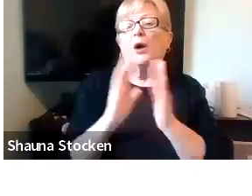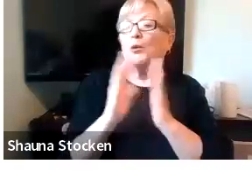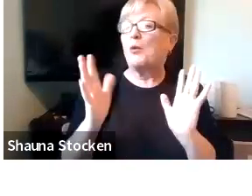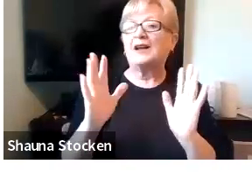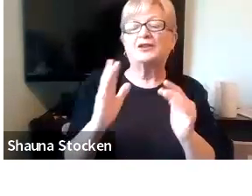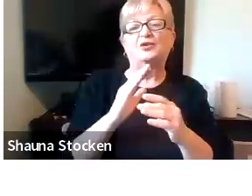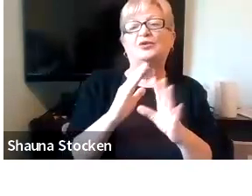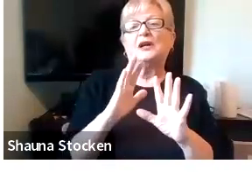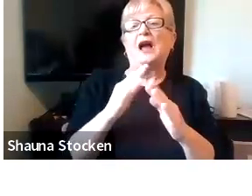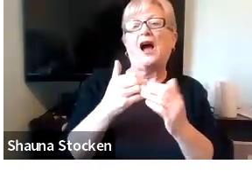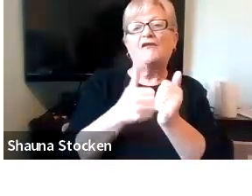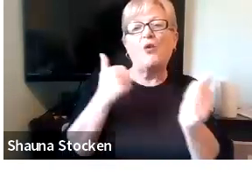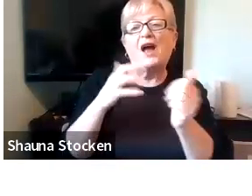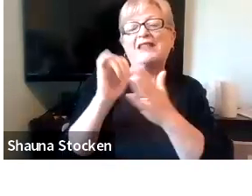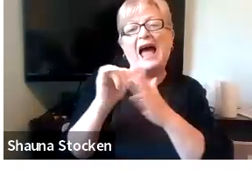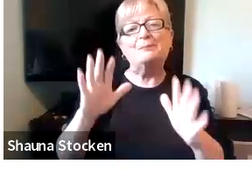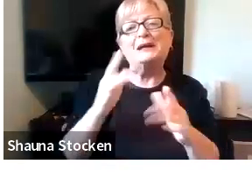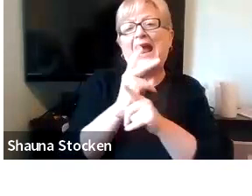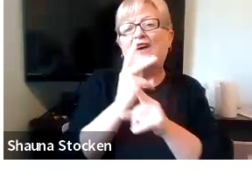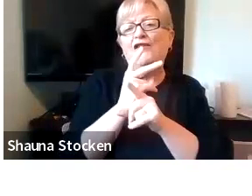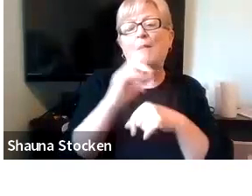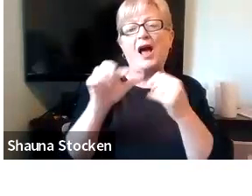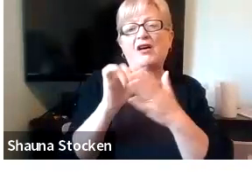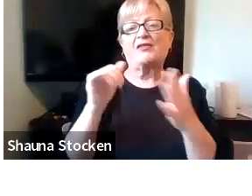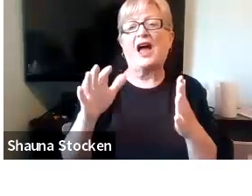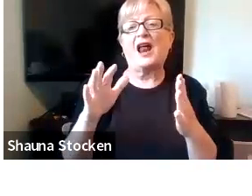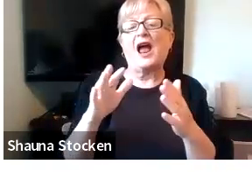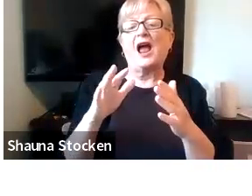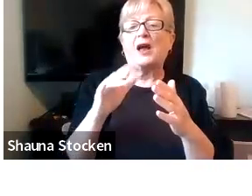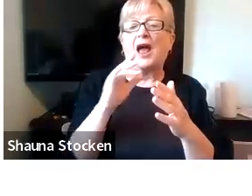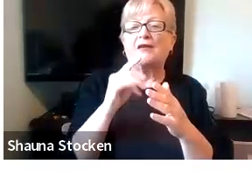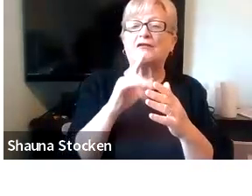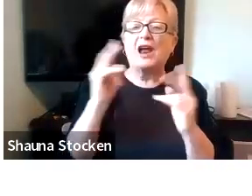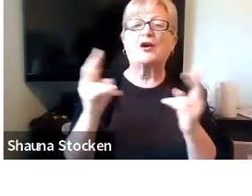our work. So we're very intersectional with how we conduct our work.